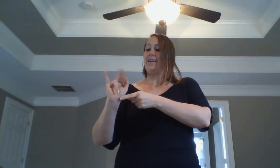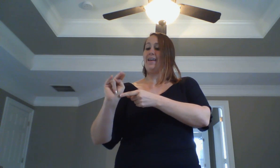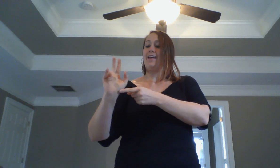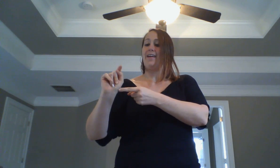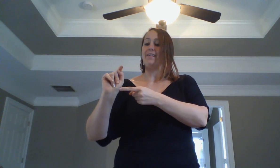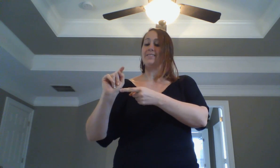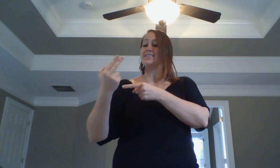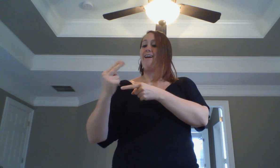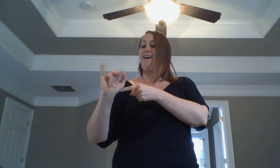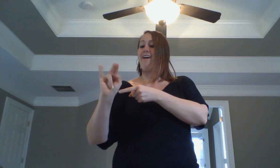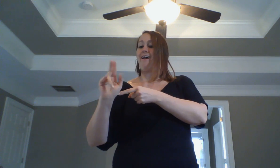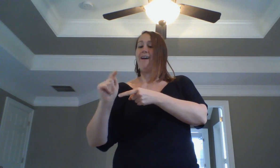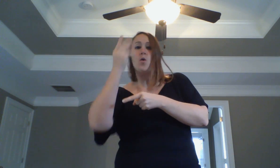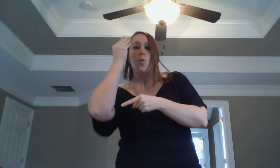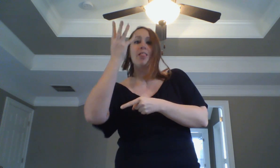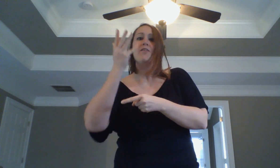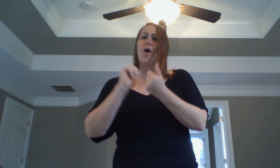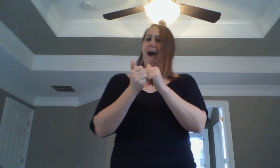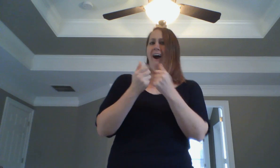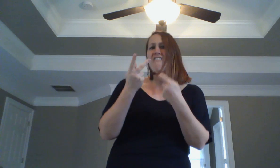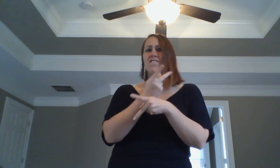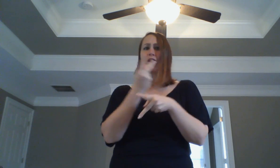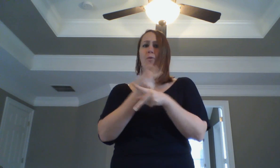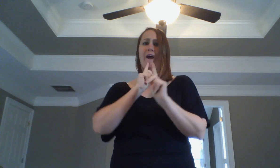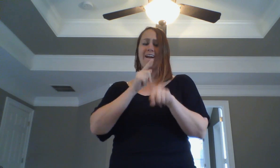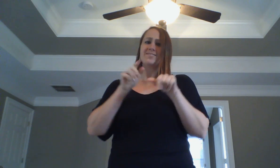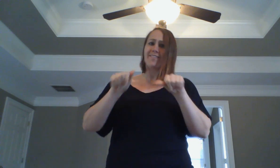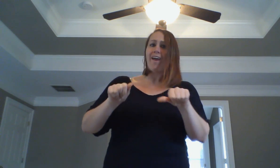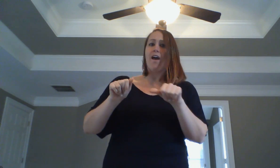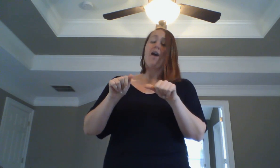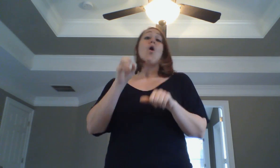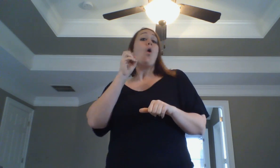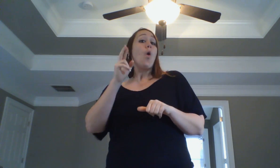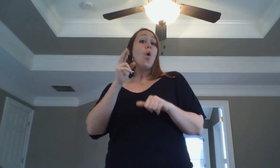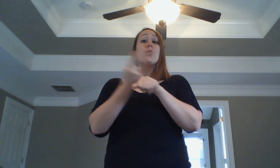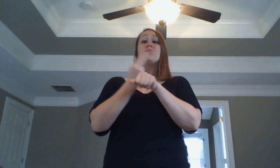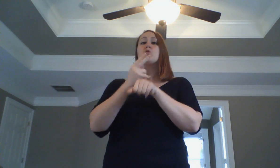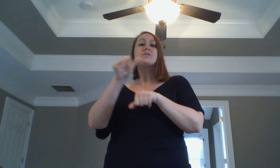problem right, you could draw the circles, or you could draw a number line like we did in this presentation.